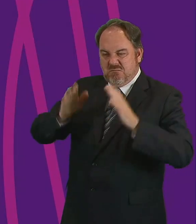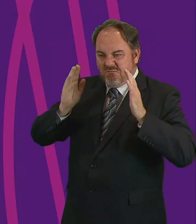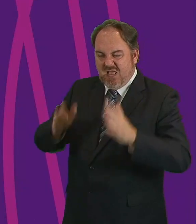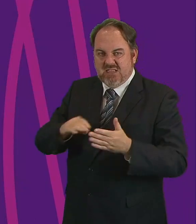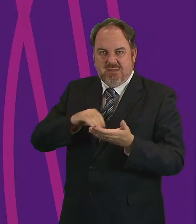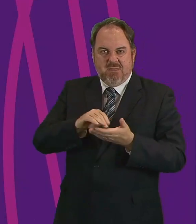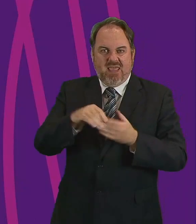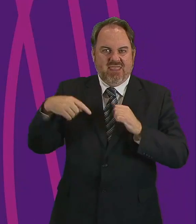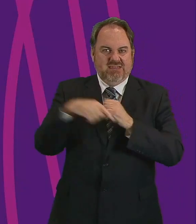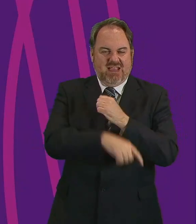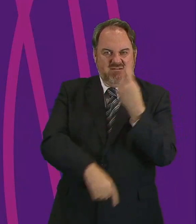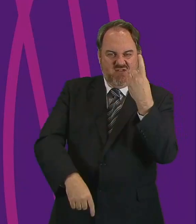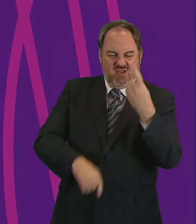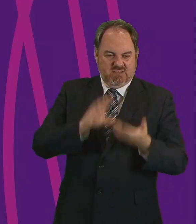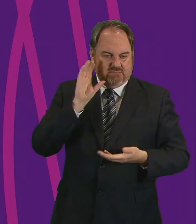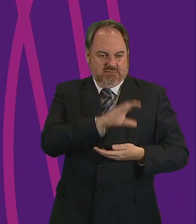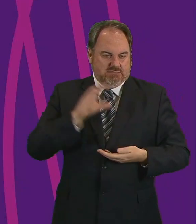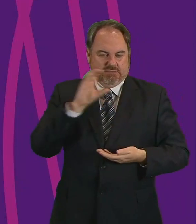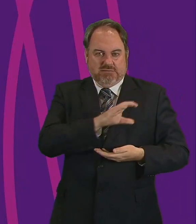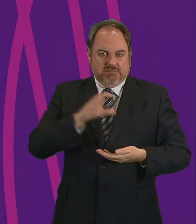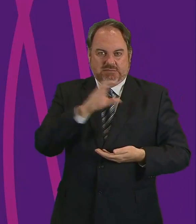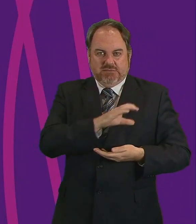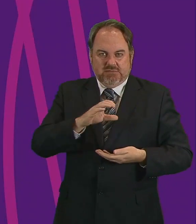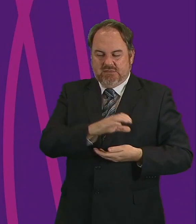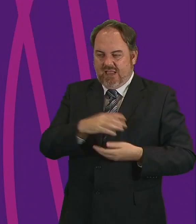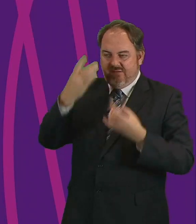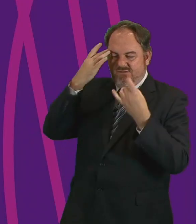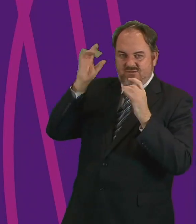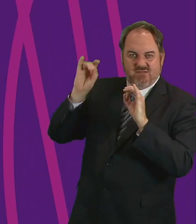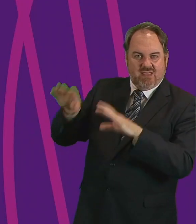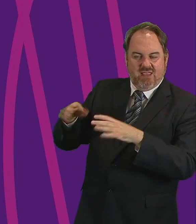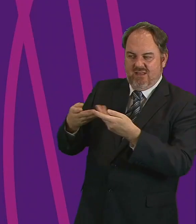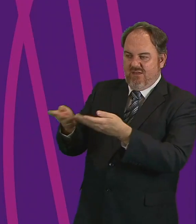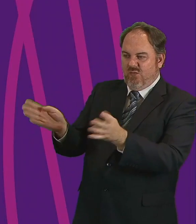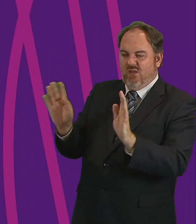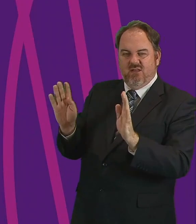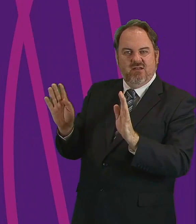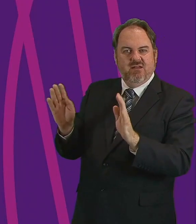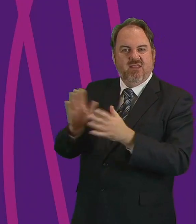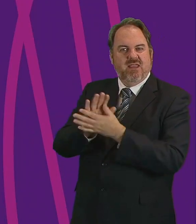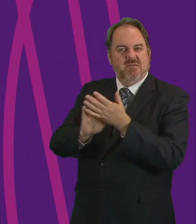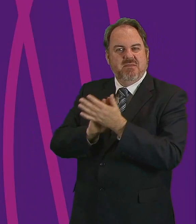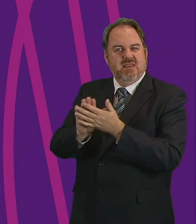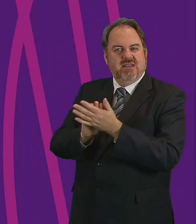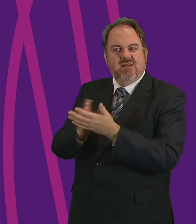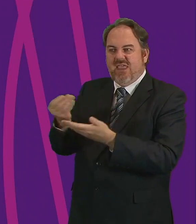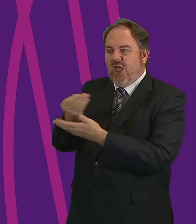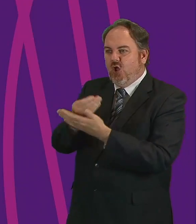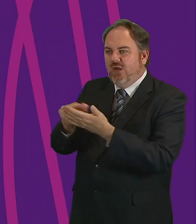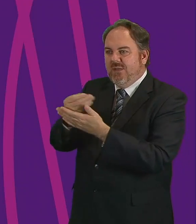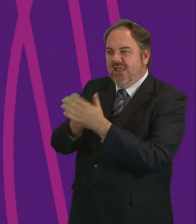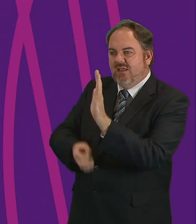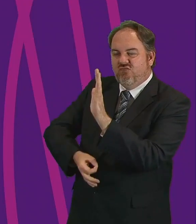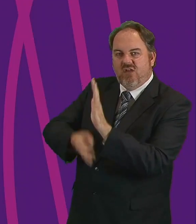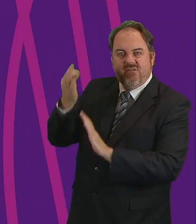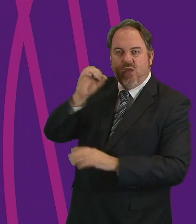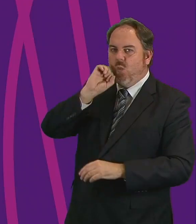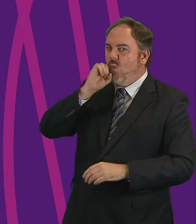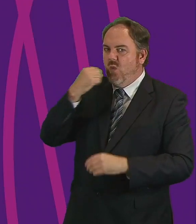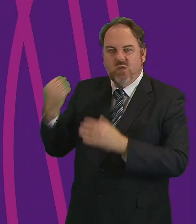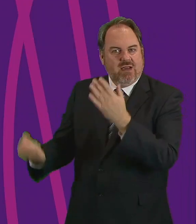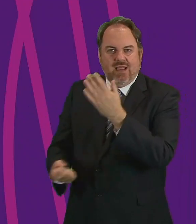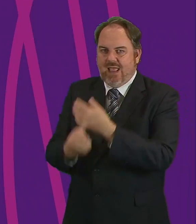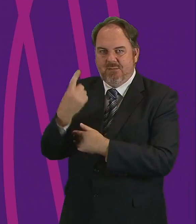and operate too tight a fiscal arrangement, then it will snuff out any economic recovery. There